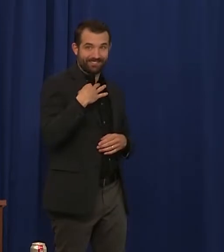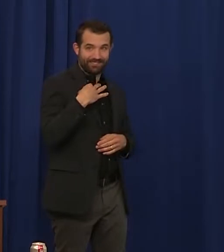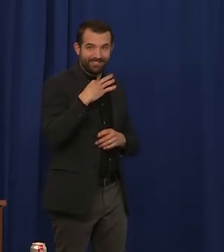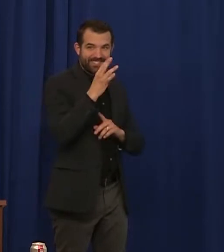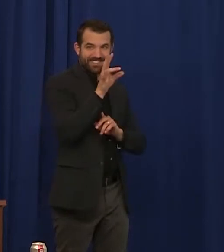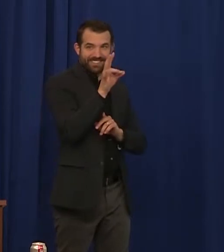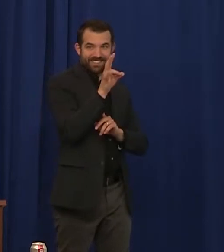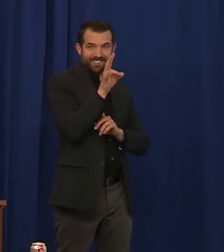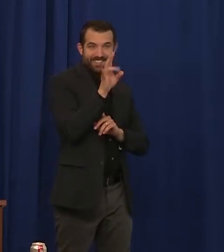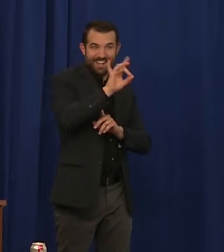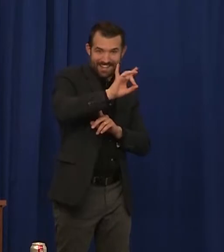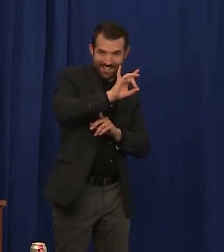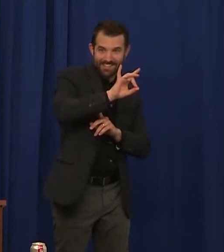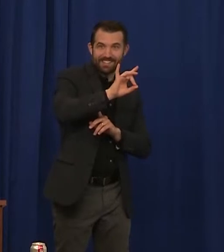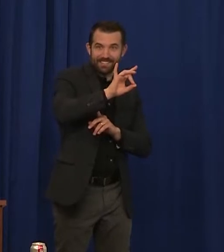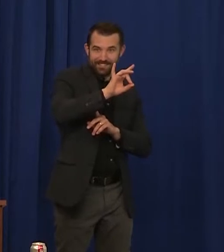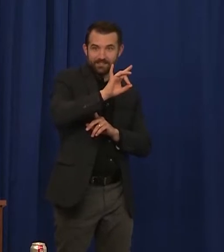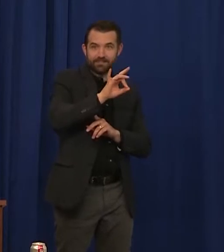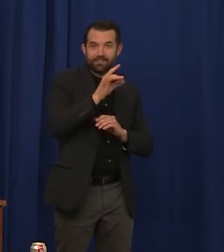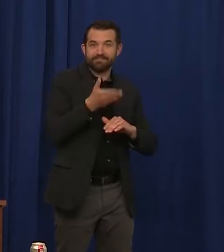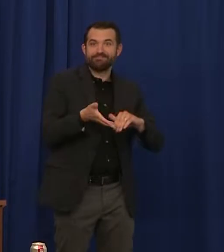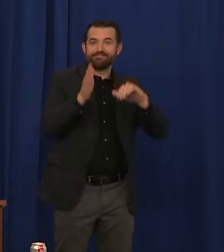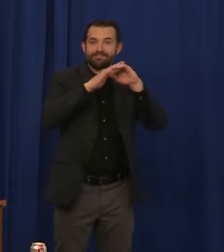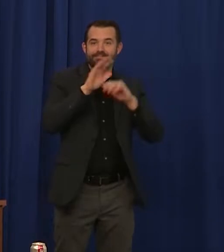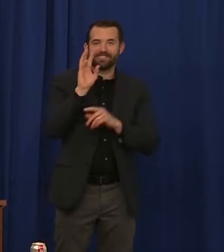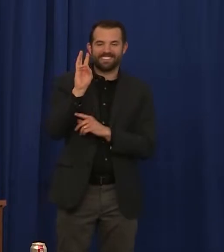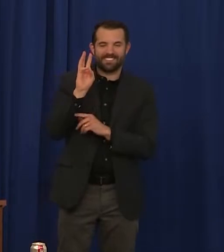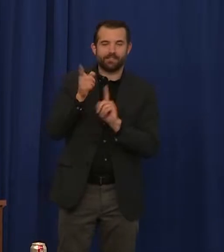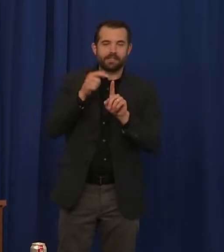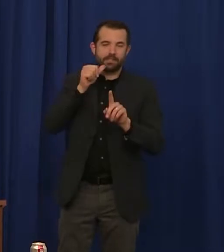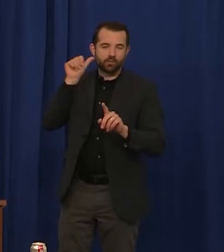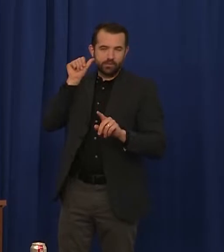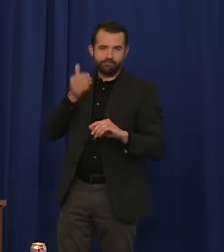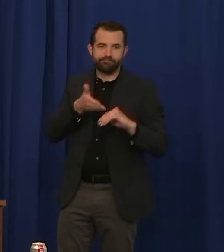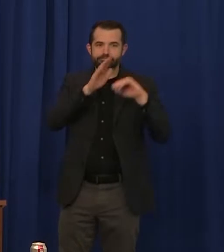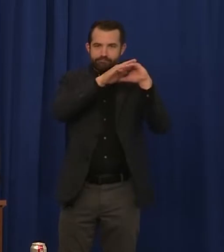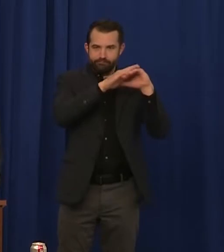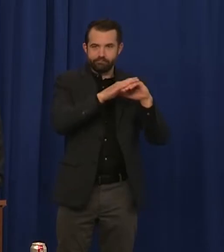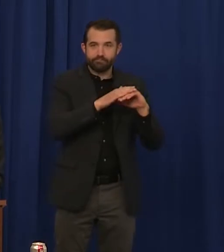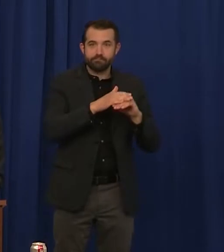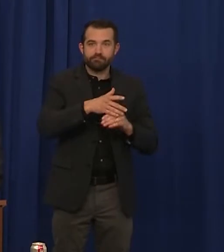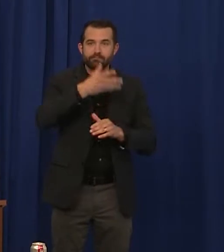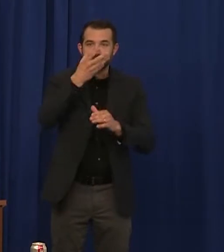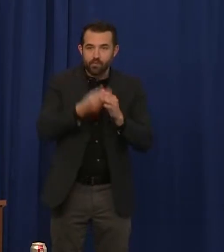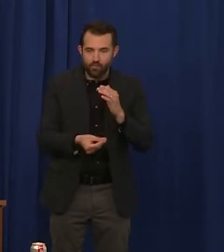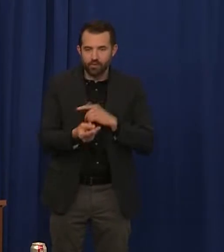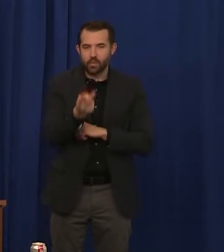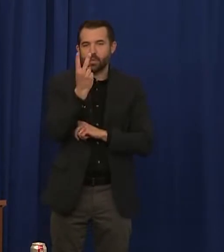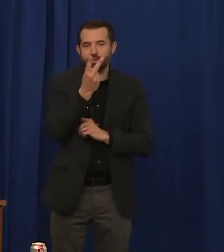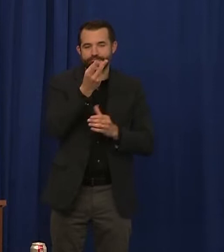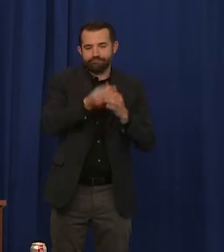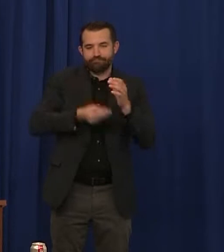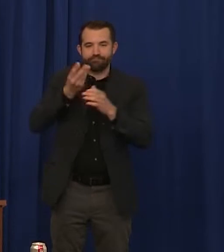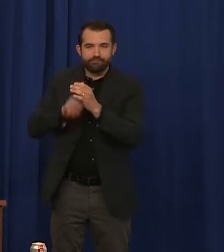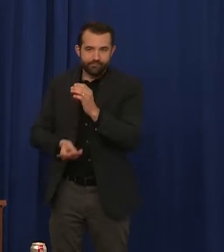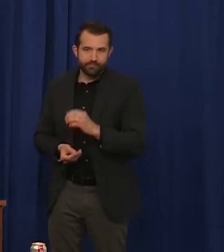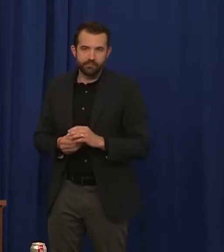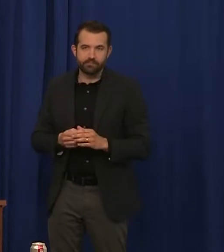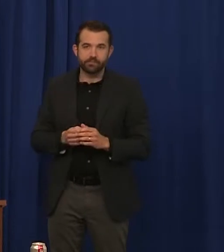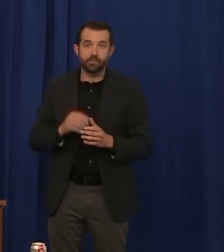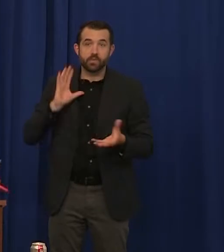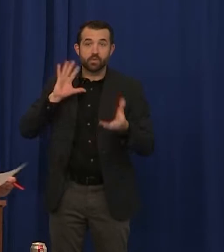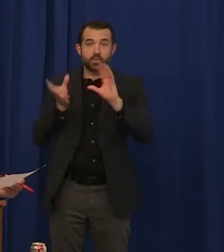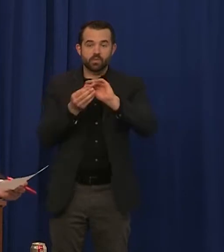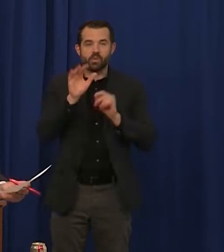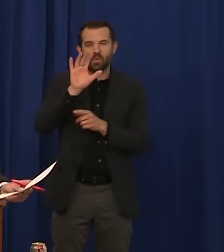staff members, an increase of 6, and sadly 2 additional individuals who have passed for a total of